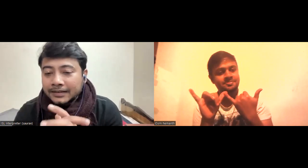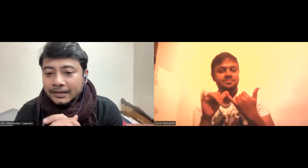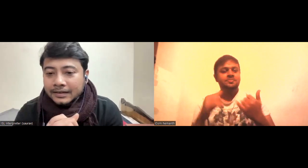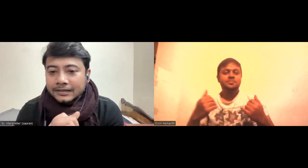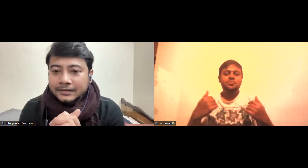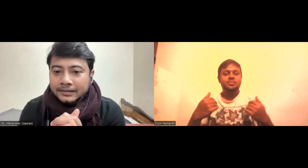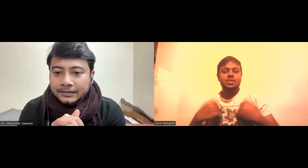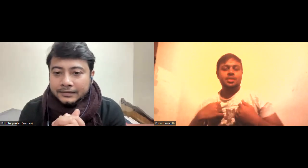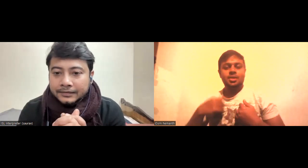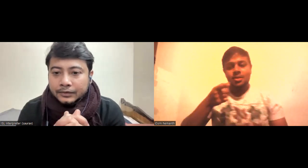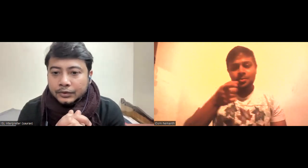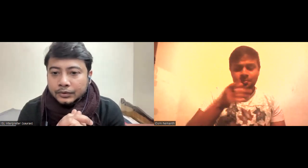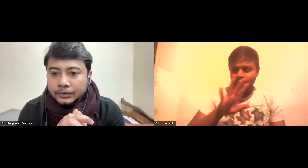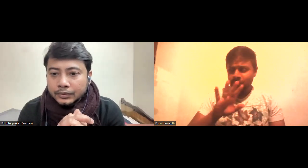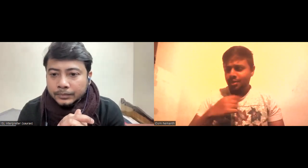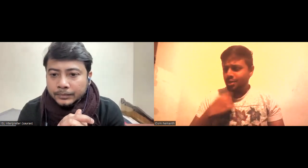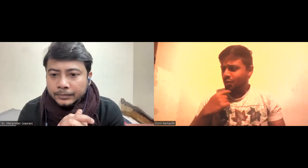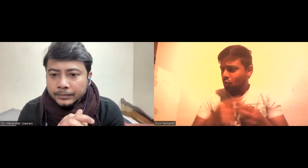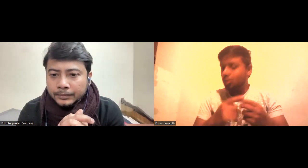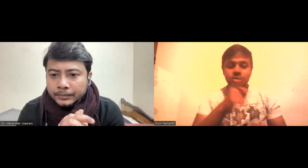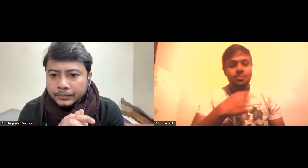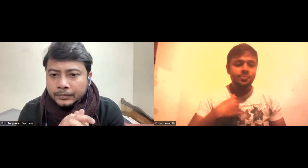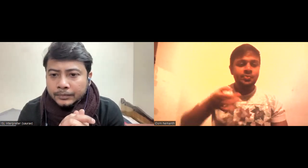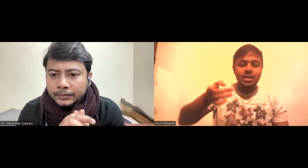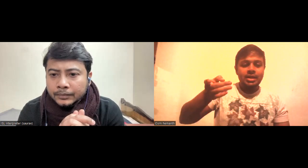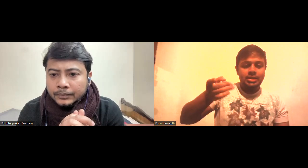Hare Krishna. So,